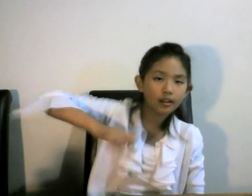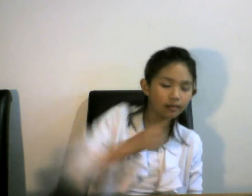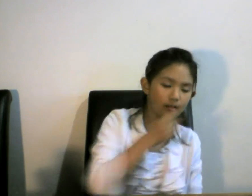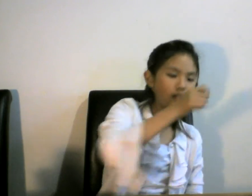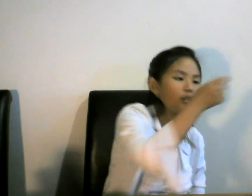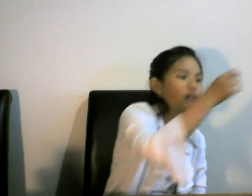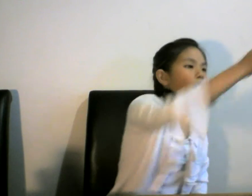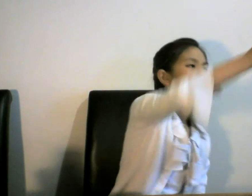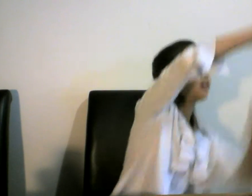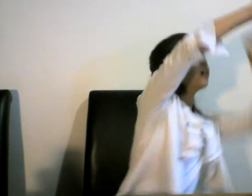a